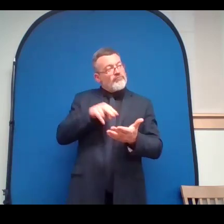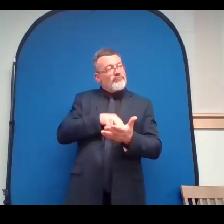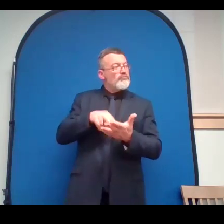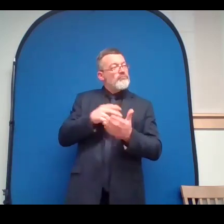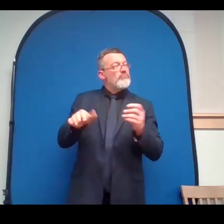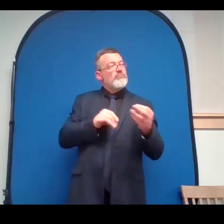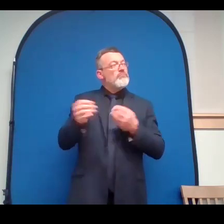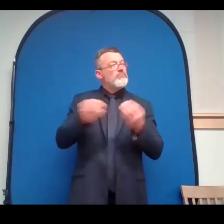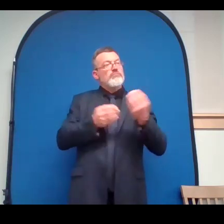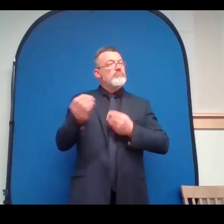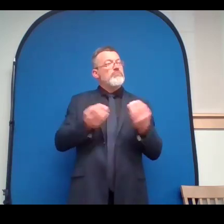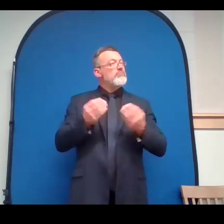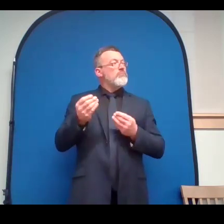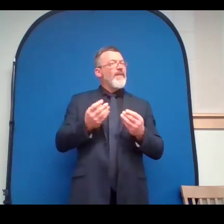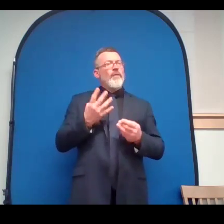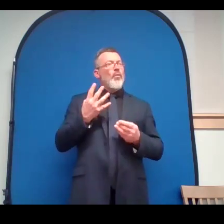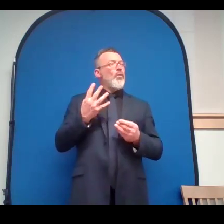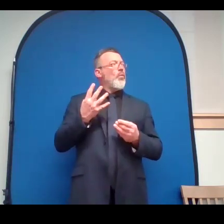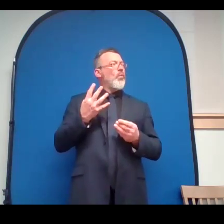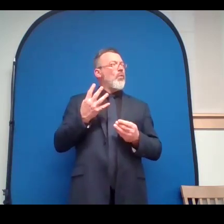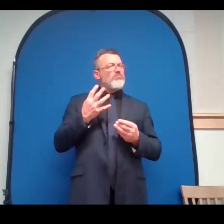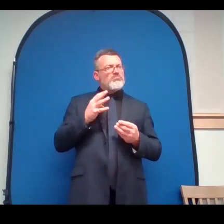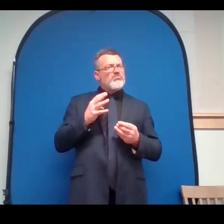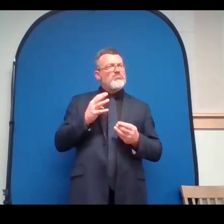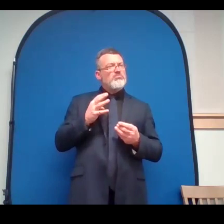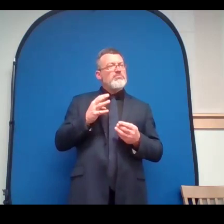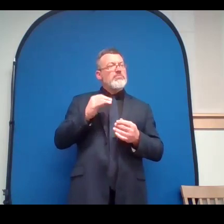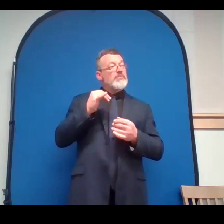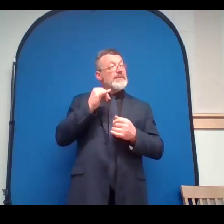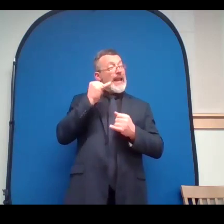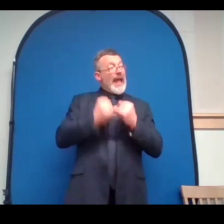Exhibit 4. Yes, the last two paragraphs.